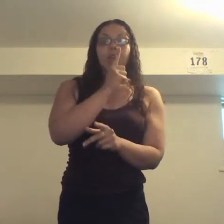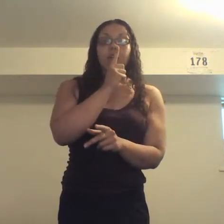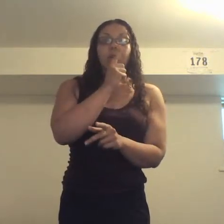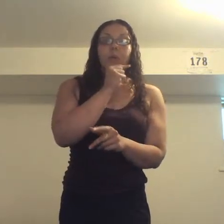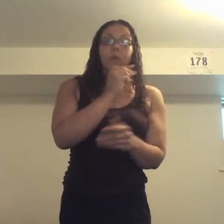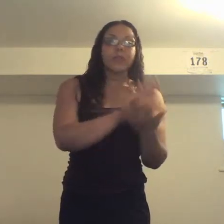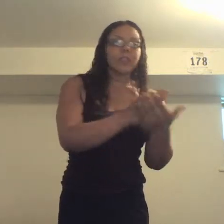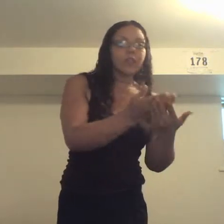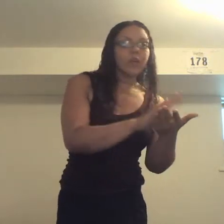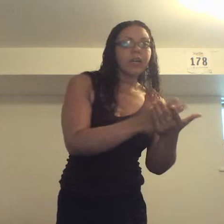preparation,